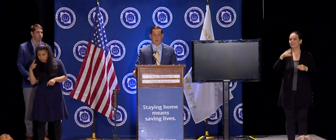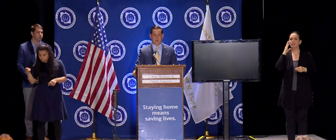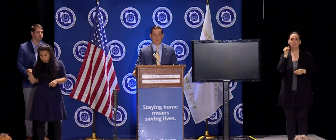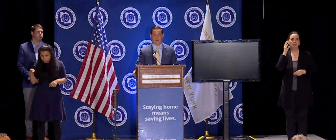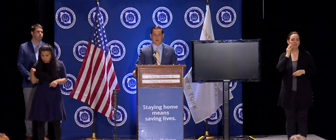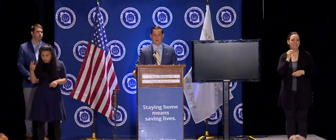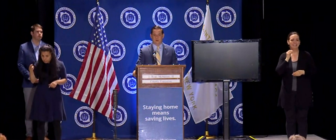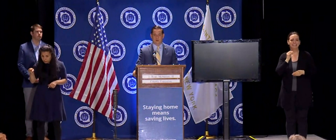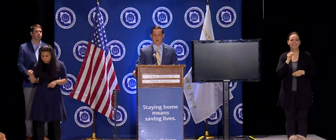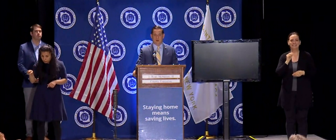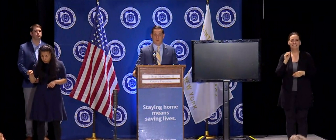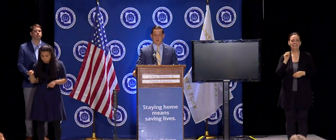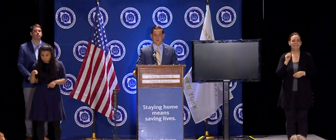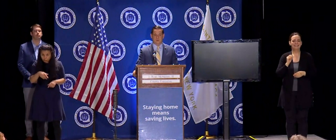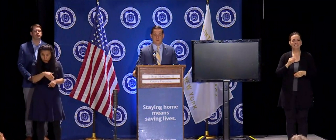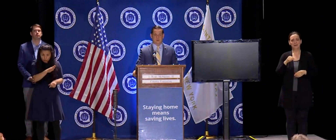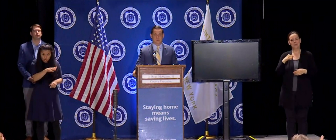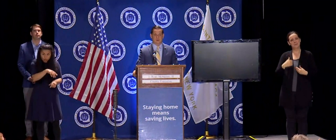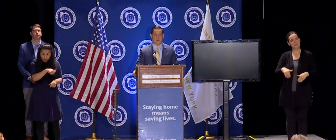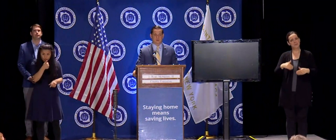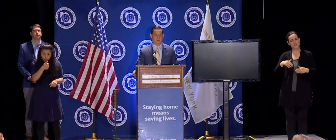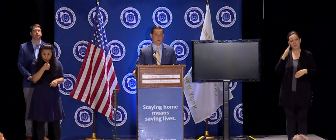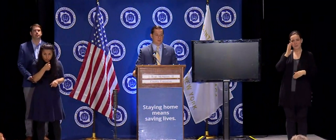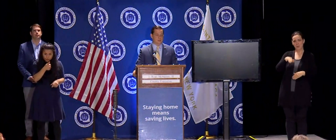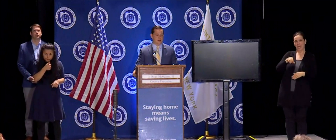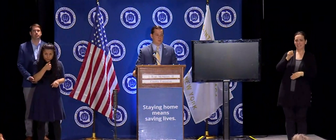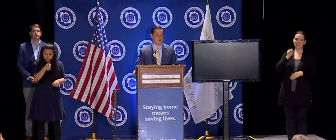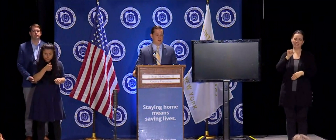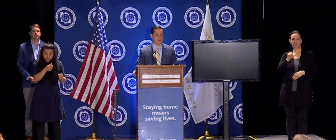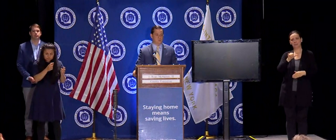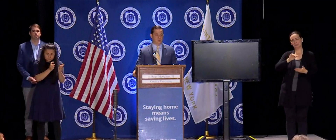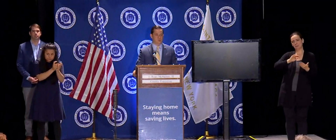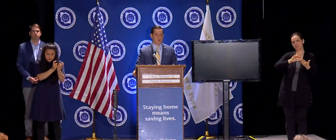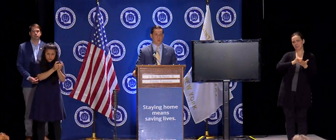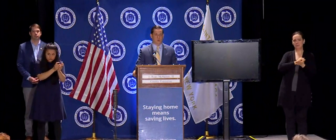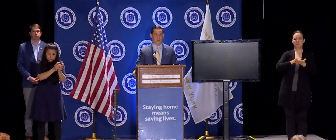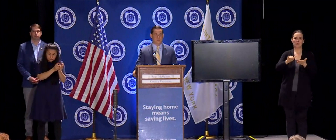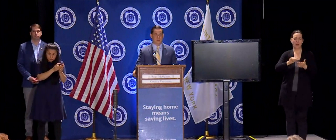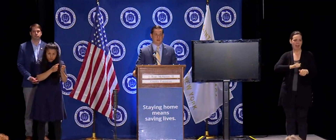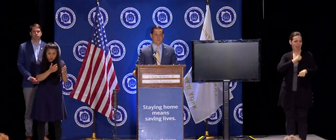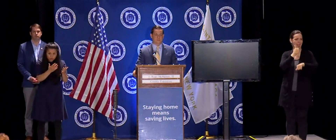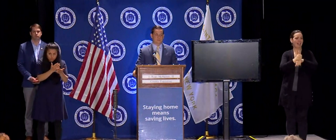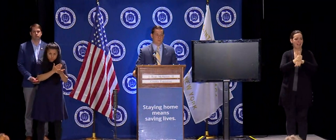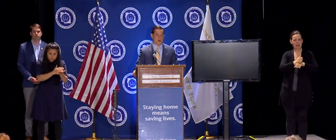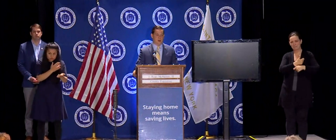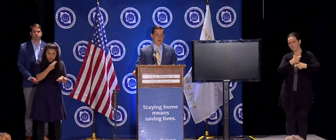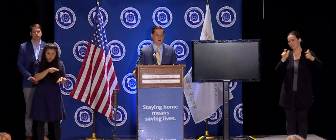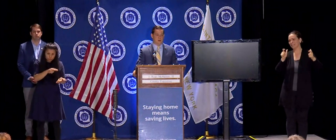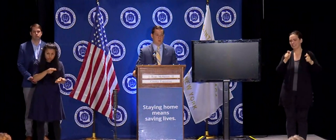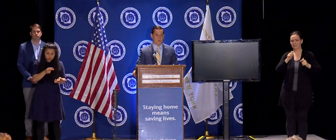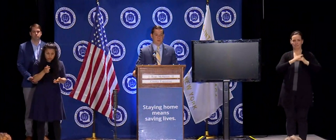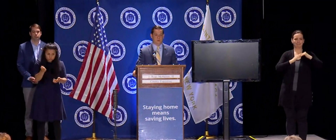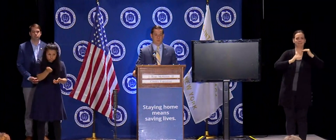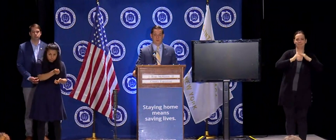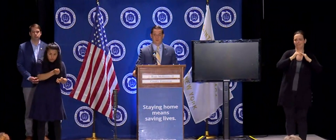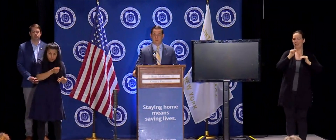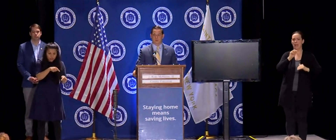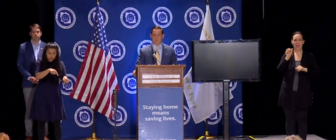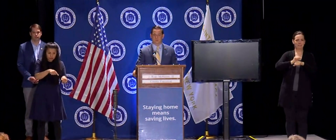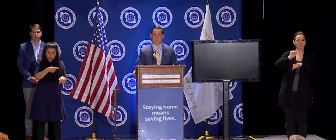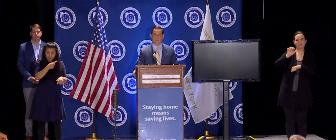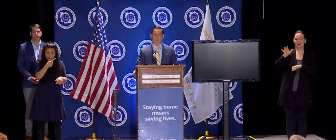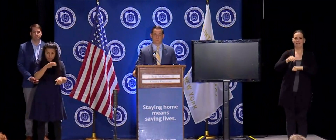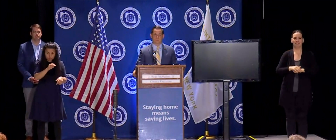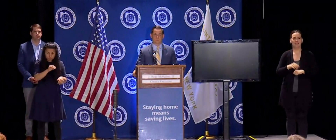that we go to every year and other site selector type events, and we'll show what we did. And what we did was pretty